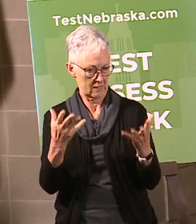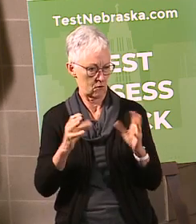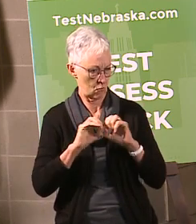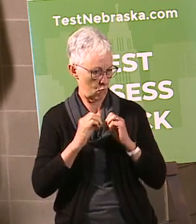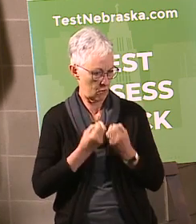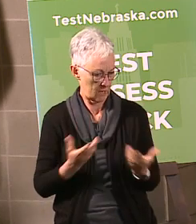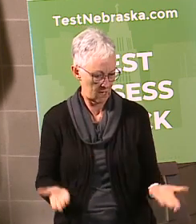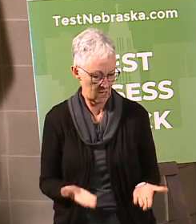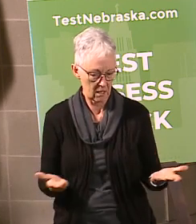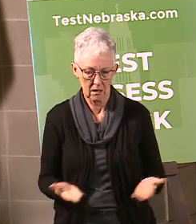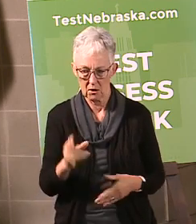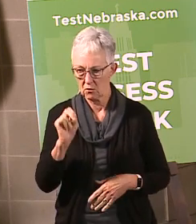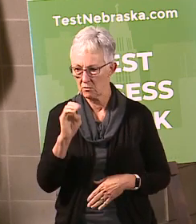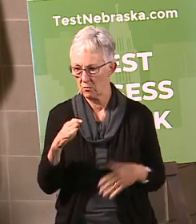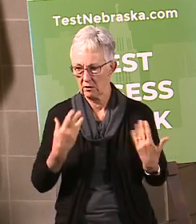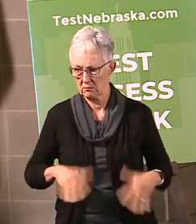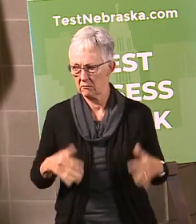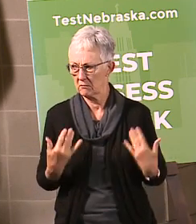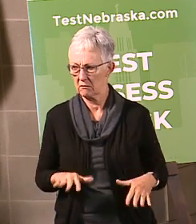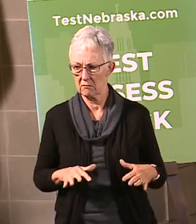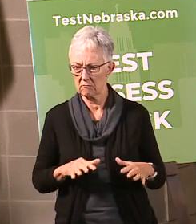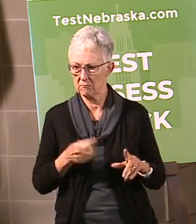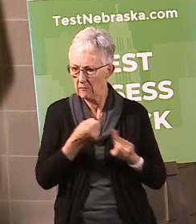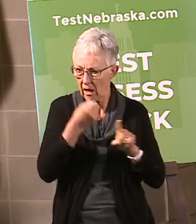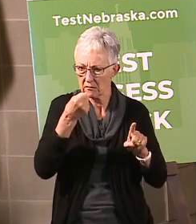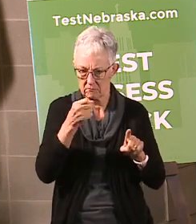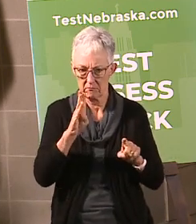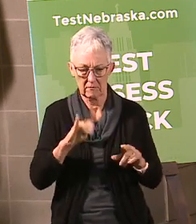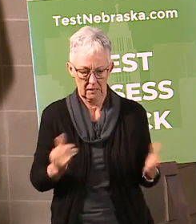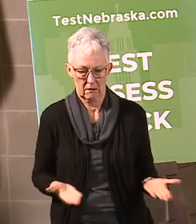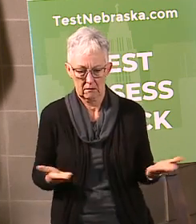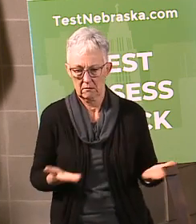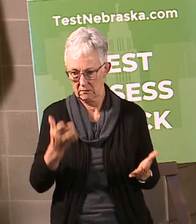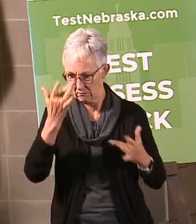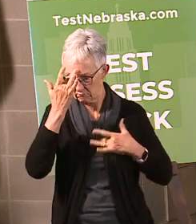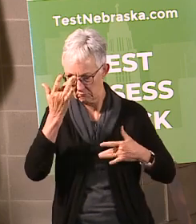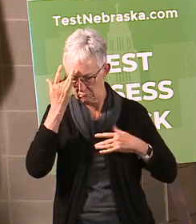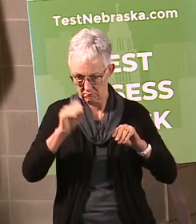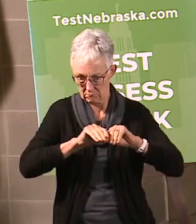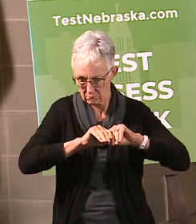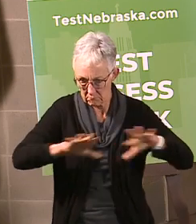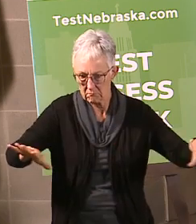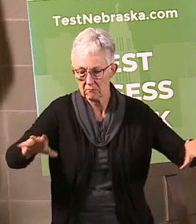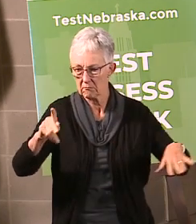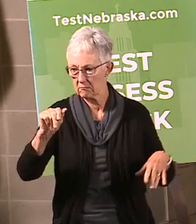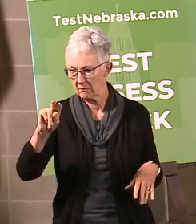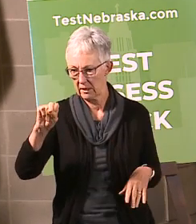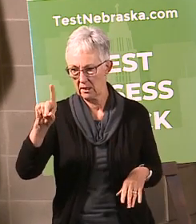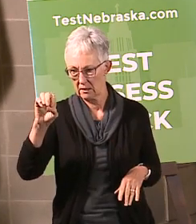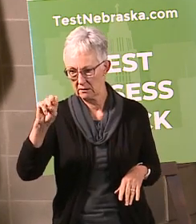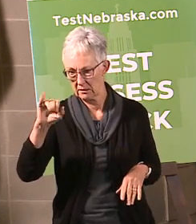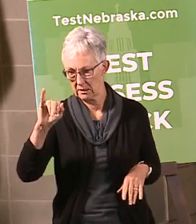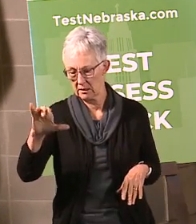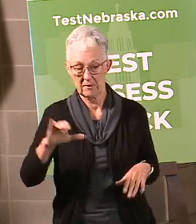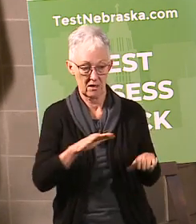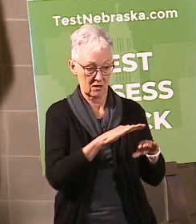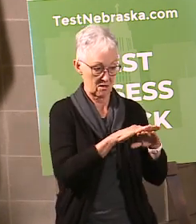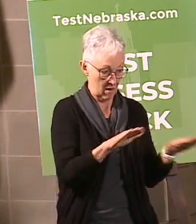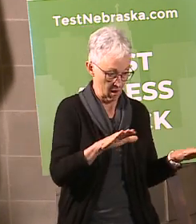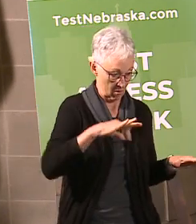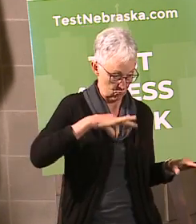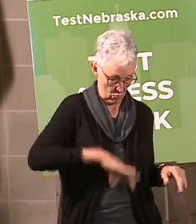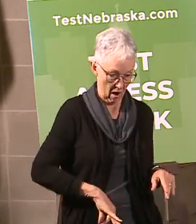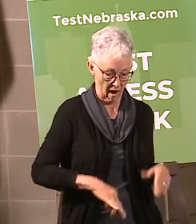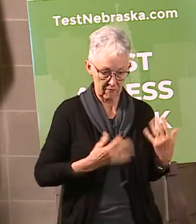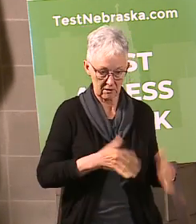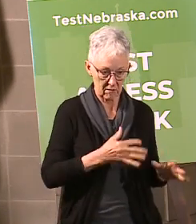by this pandemic. And nonprofits have been impacted just like businesses have been impacted, like state government's